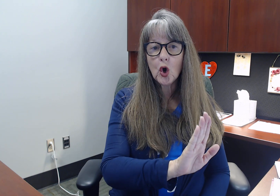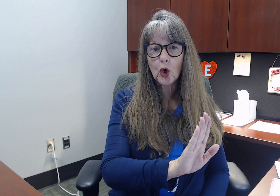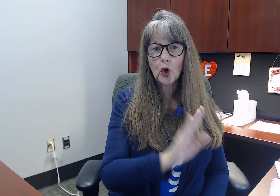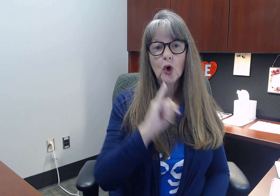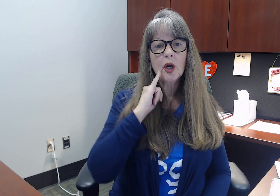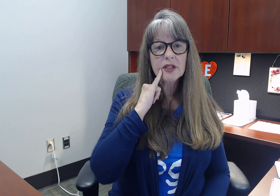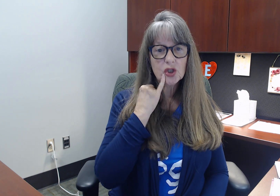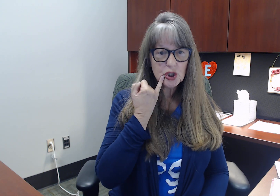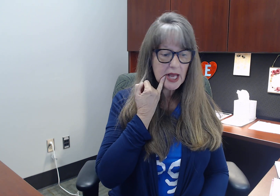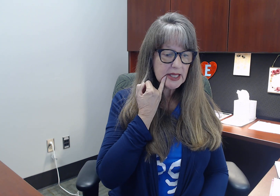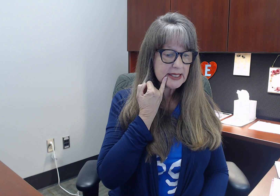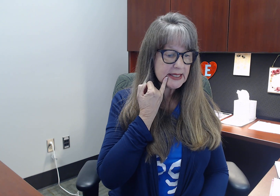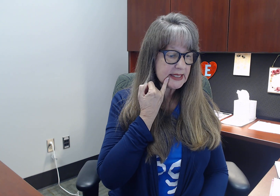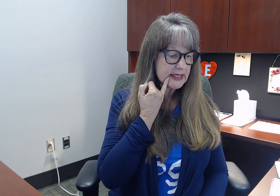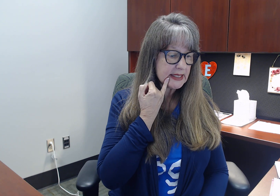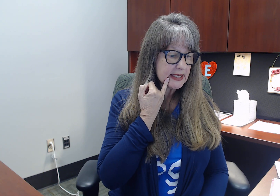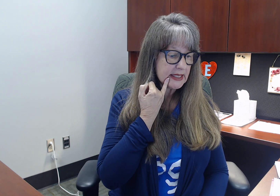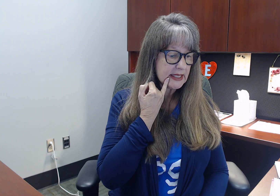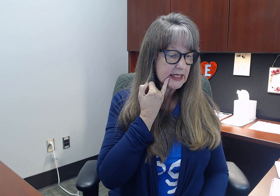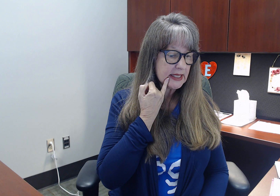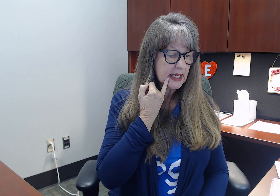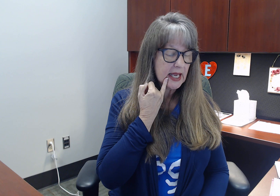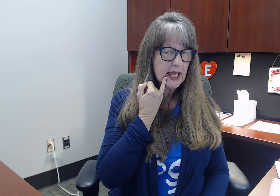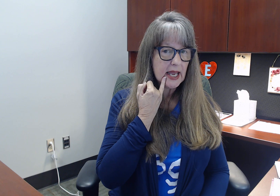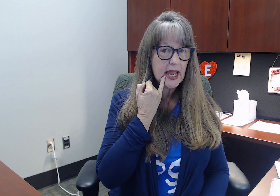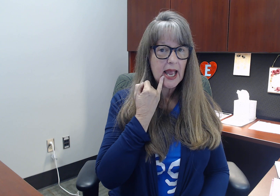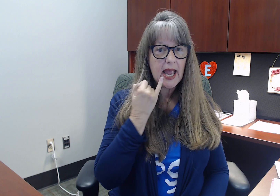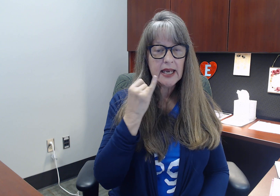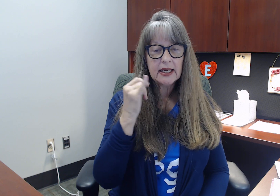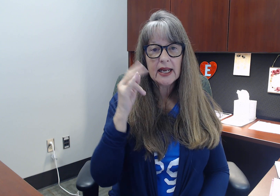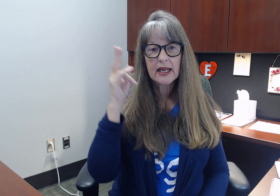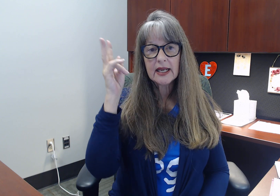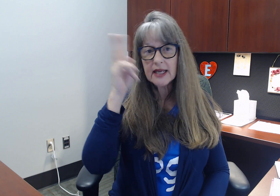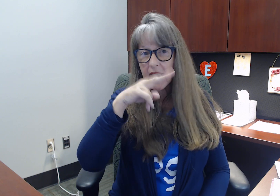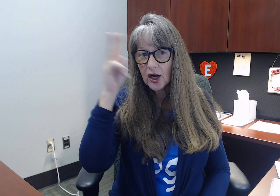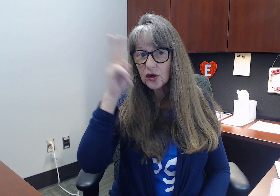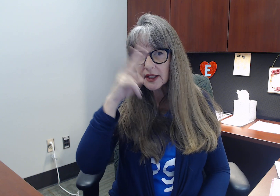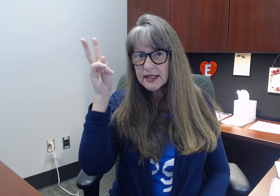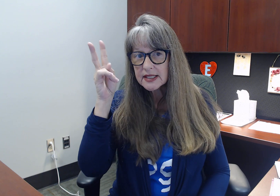her jealous and careless